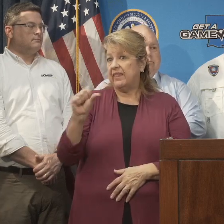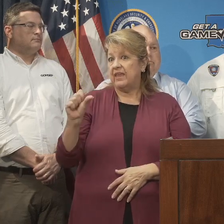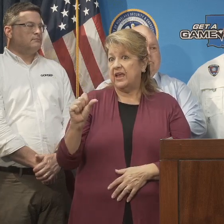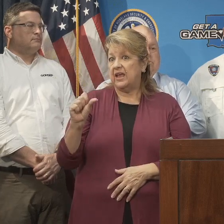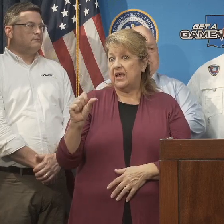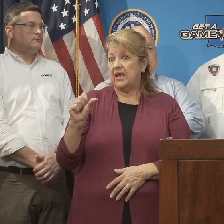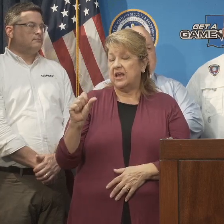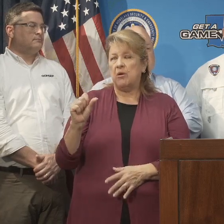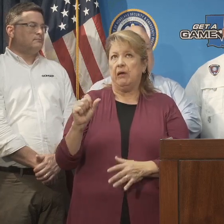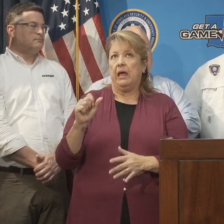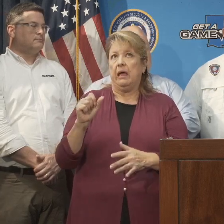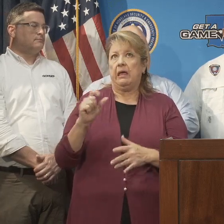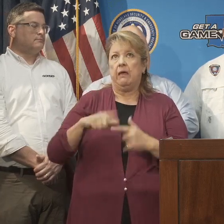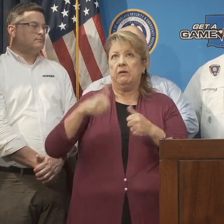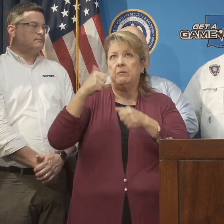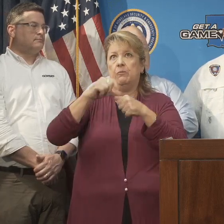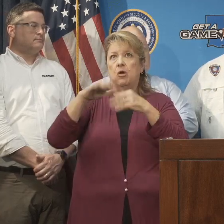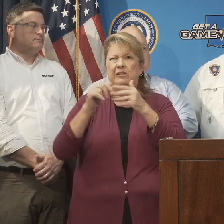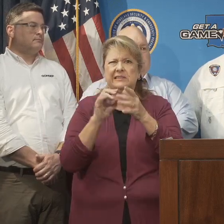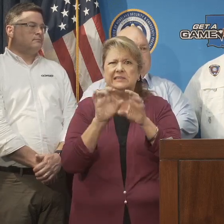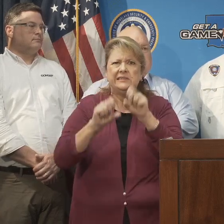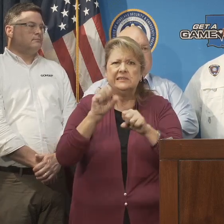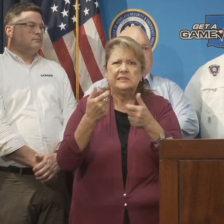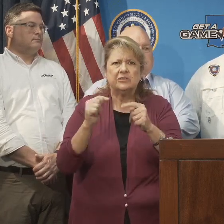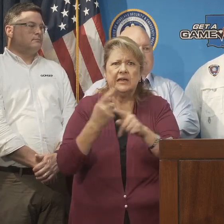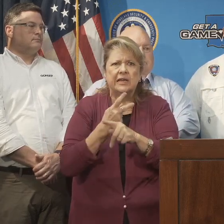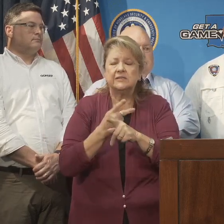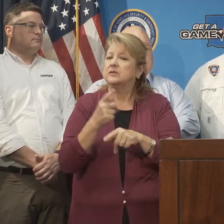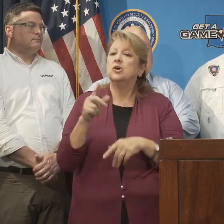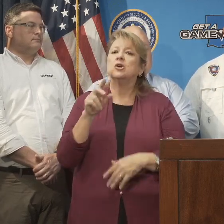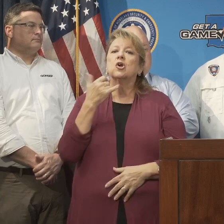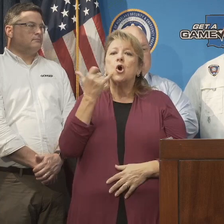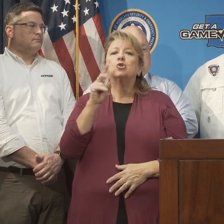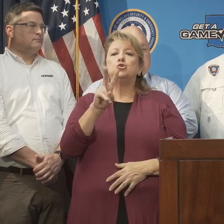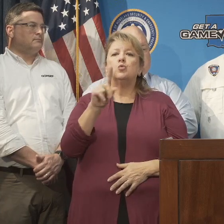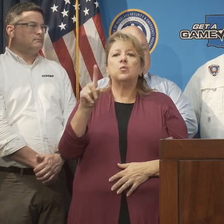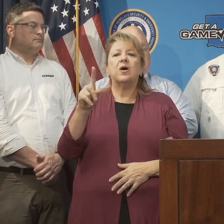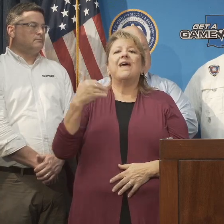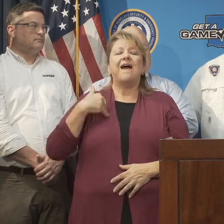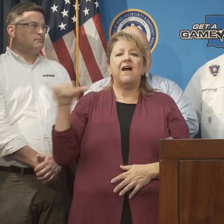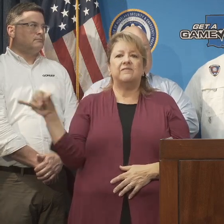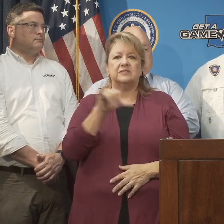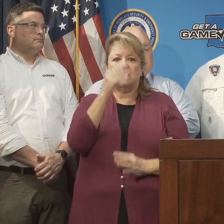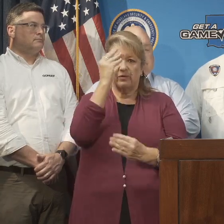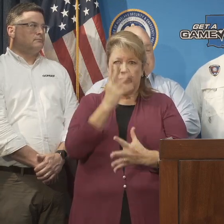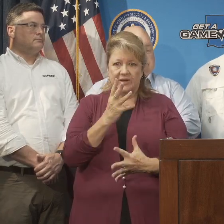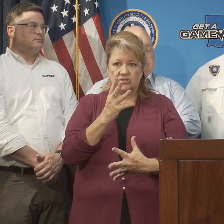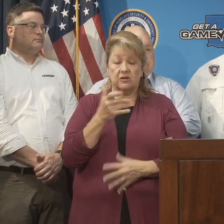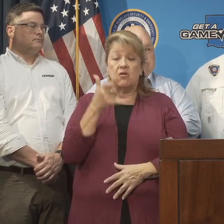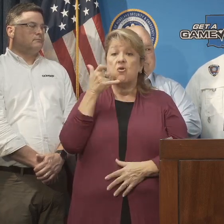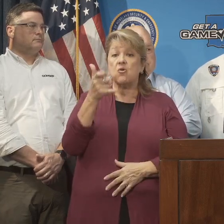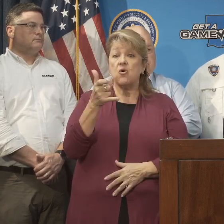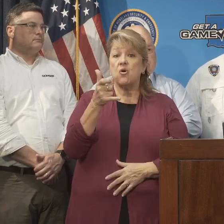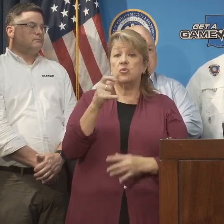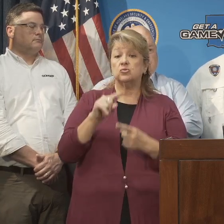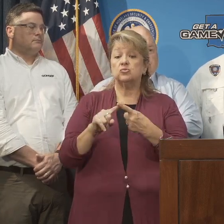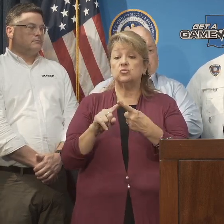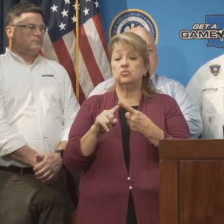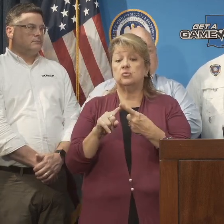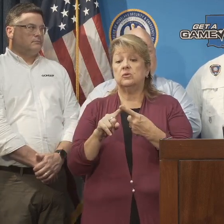said and you don't know where to go, call 211. They'll be able to give you this information. But also you can call directly to the